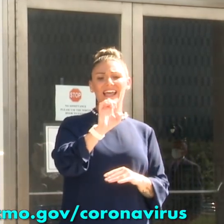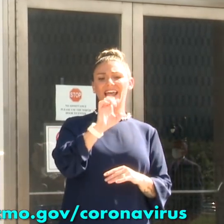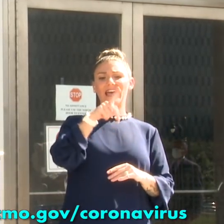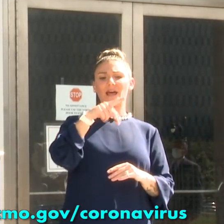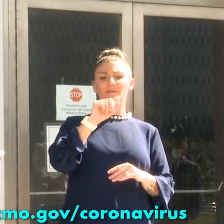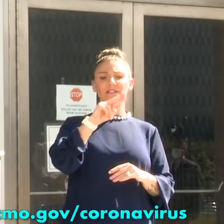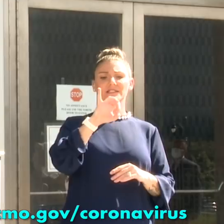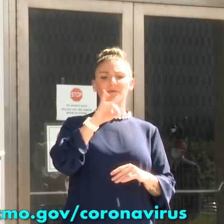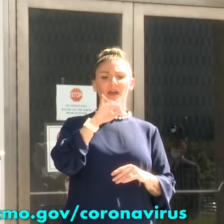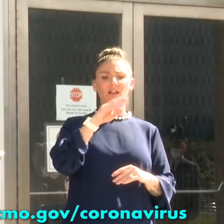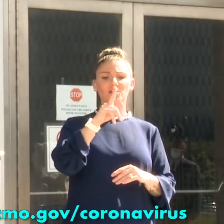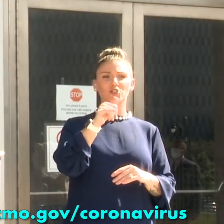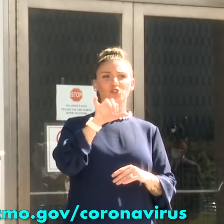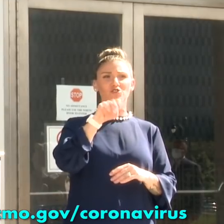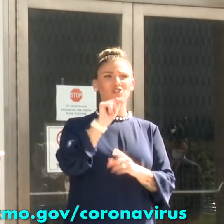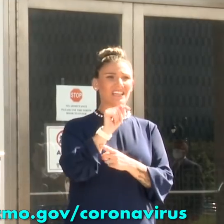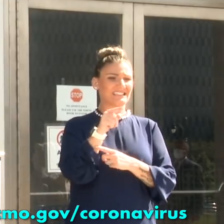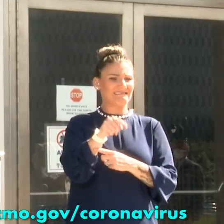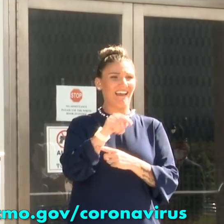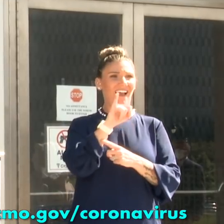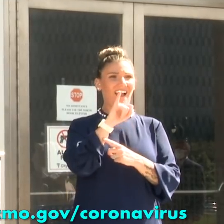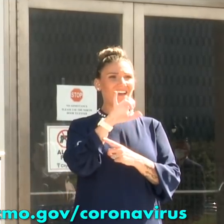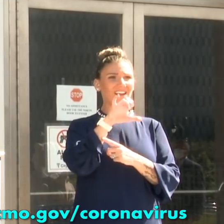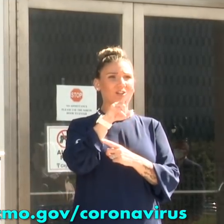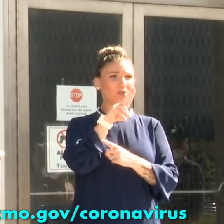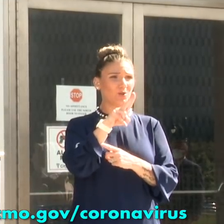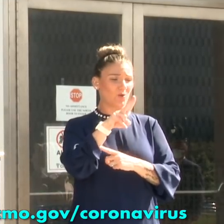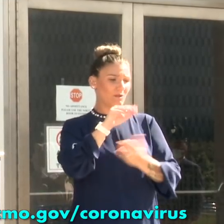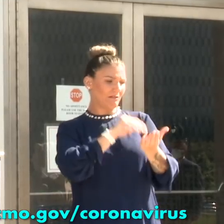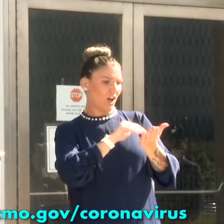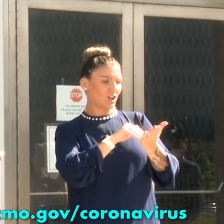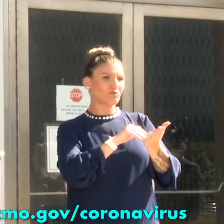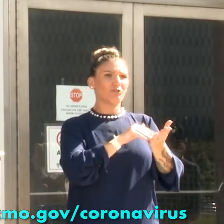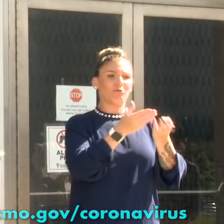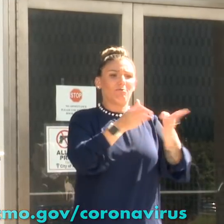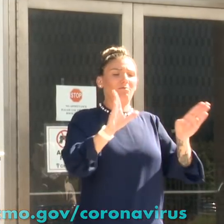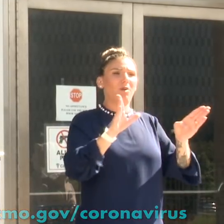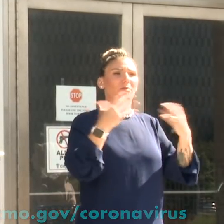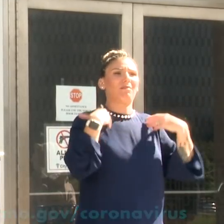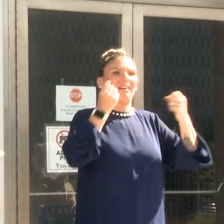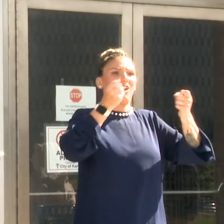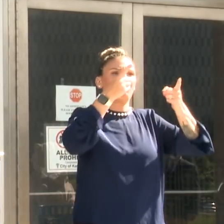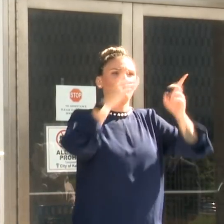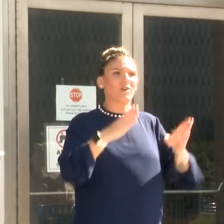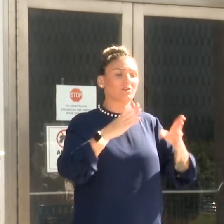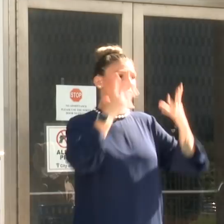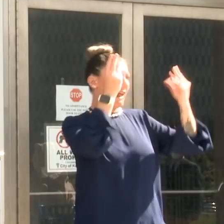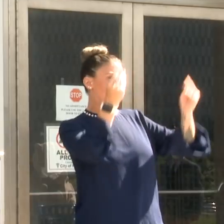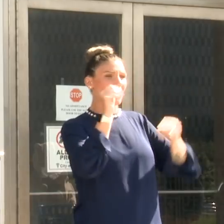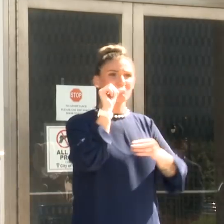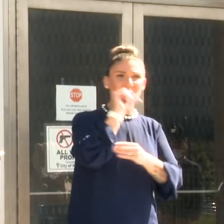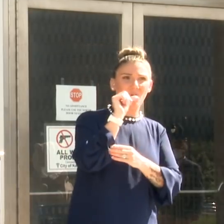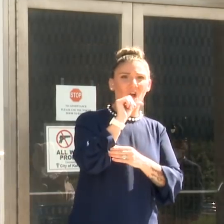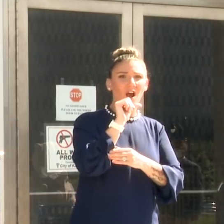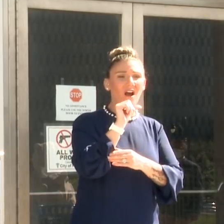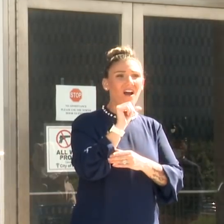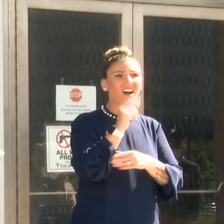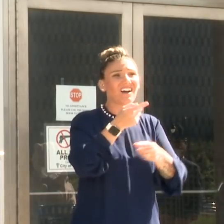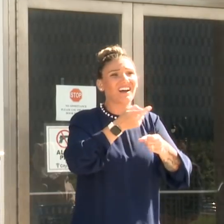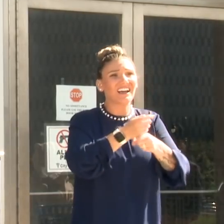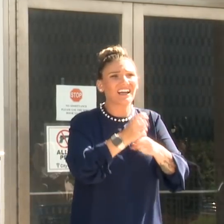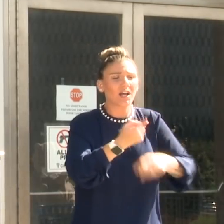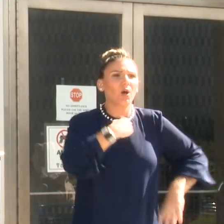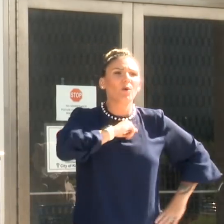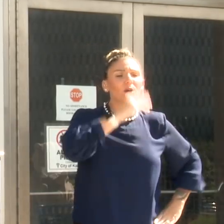epidemiologist and the ICU doctor and the public health director went out to a bar. Just kidding, we